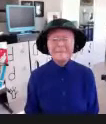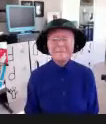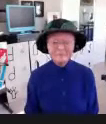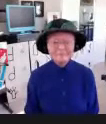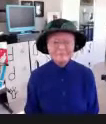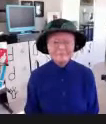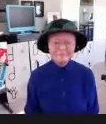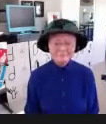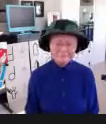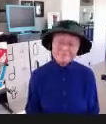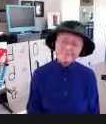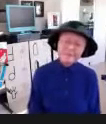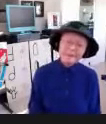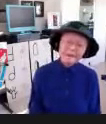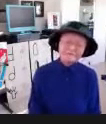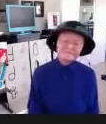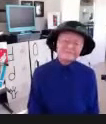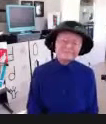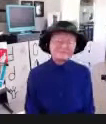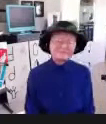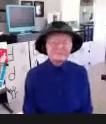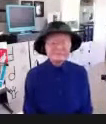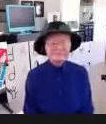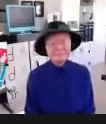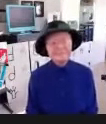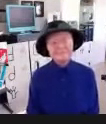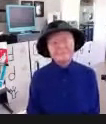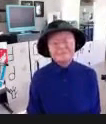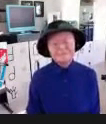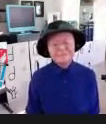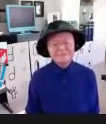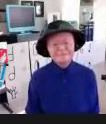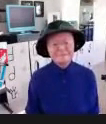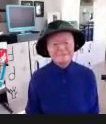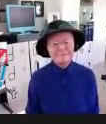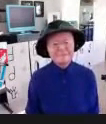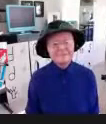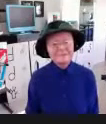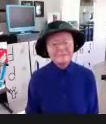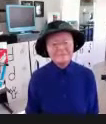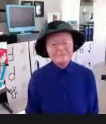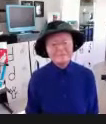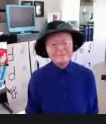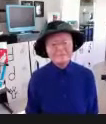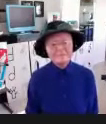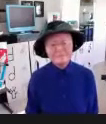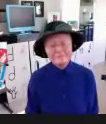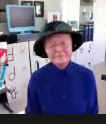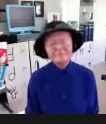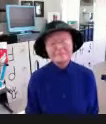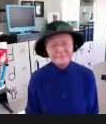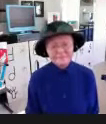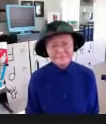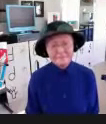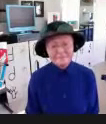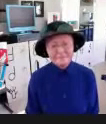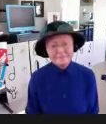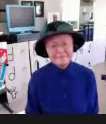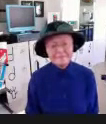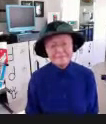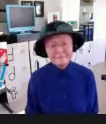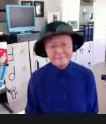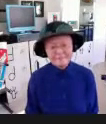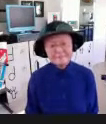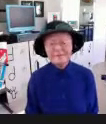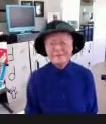we wanted people to get the idea. We want the concept cat or dog, not cat or cats. We're not interested in singular versus